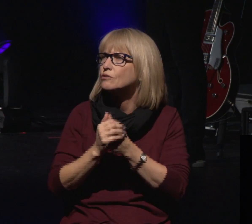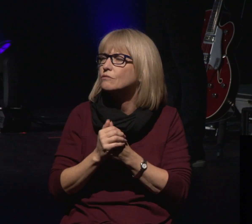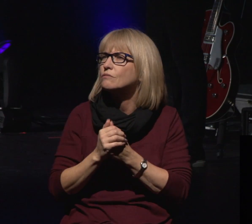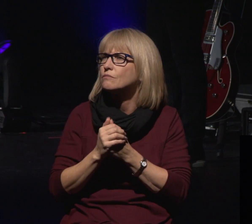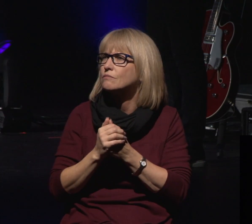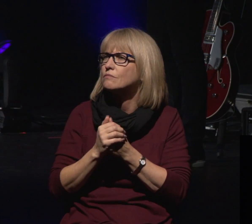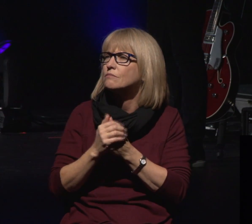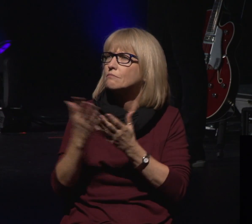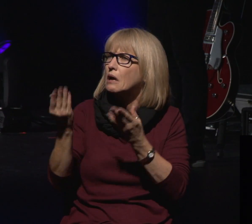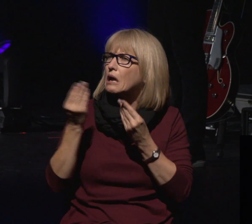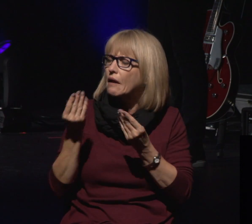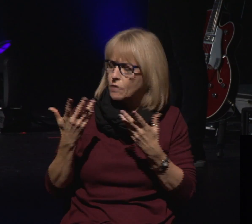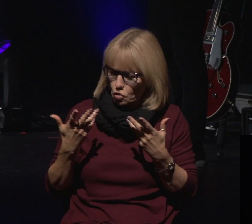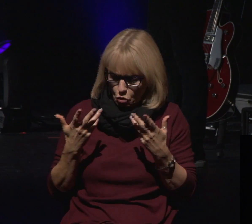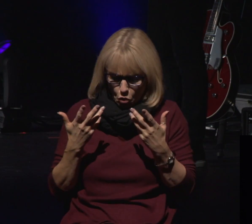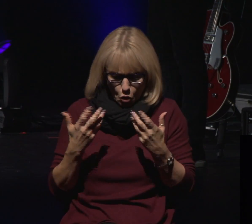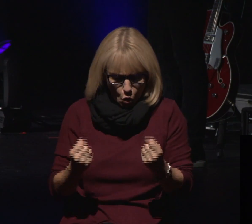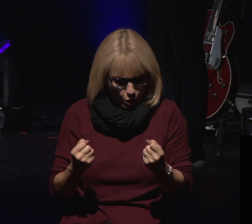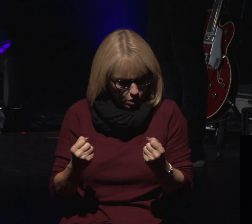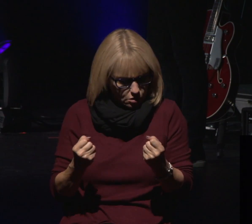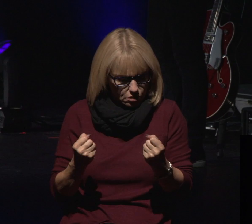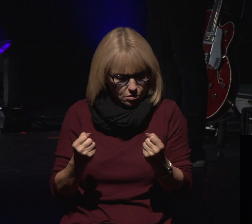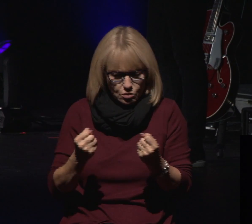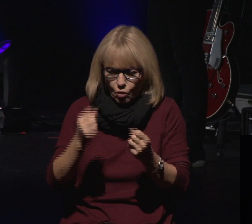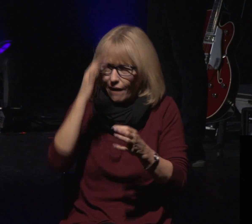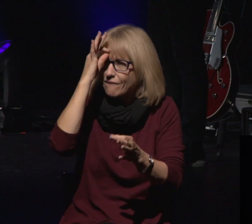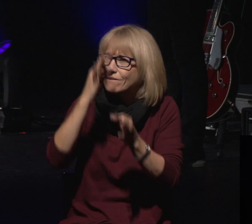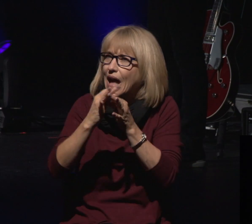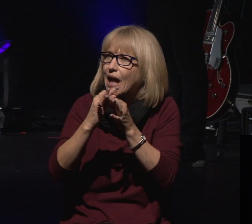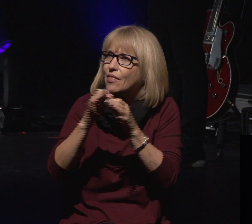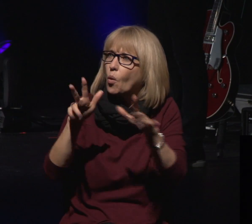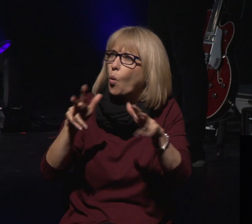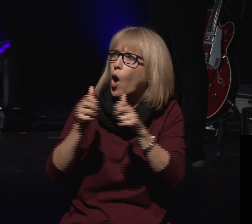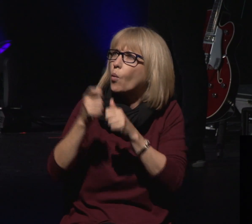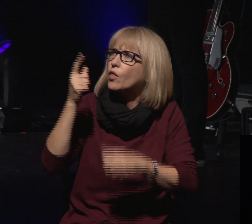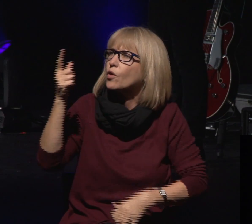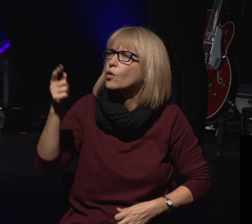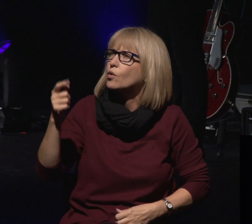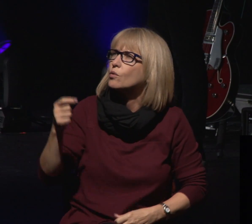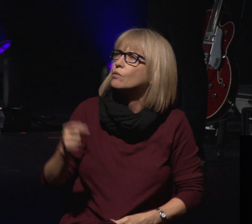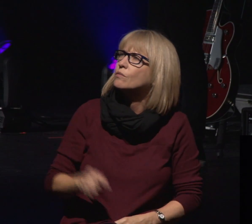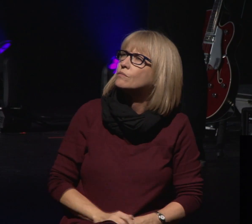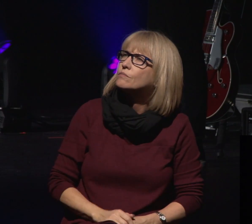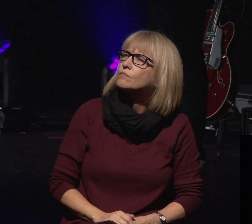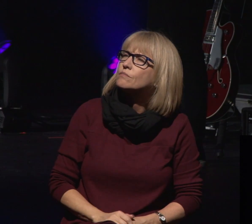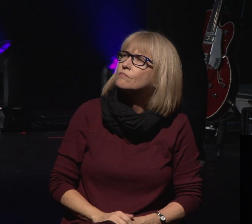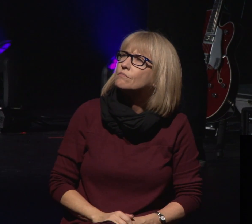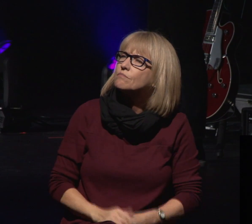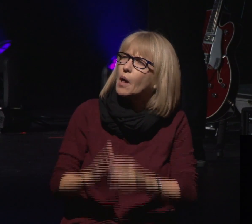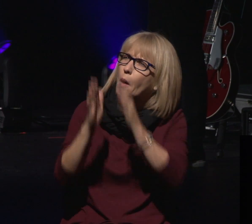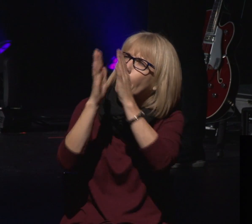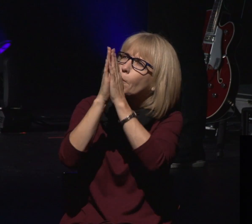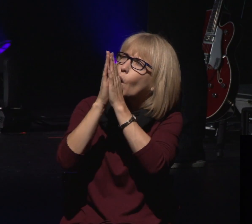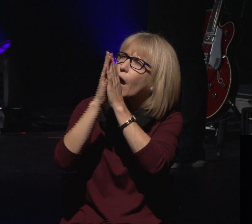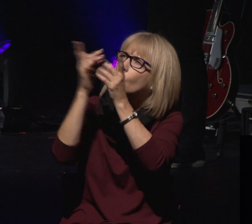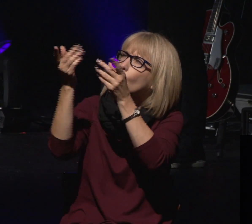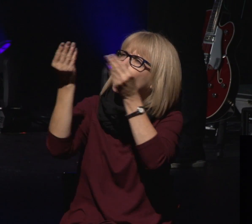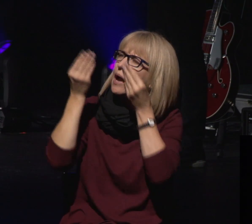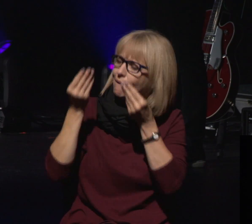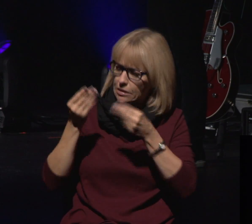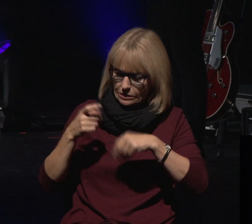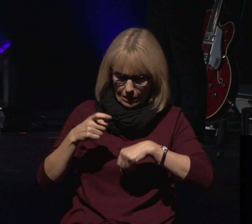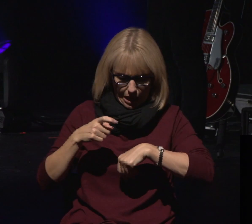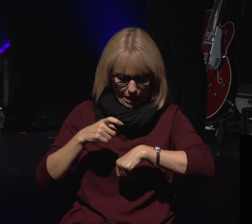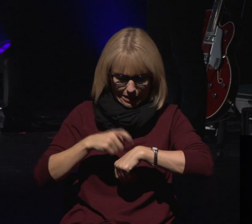Give us the courage to step in faith and walk with you. Father, I pray that you give us time today and this week for a little introspection, that we